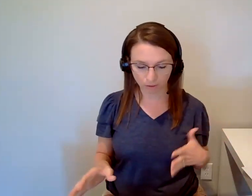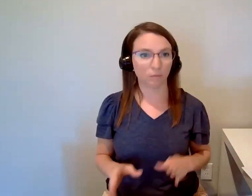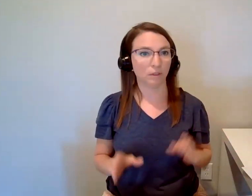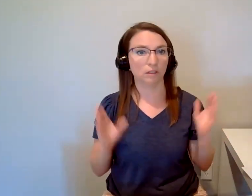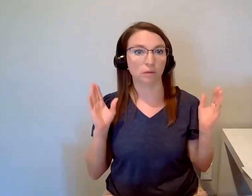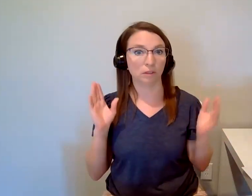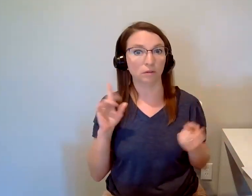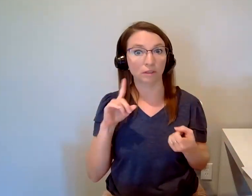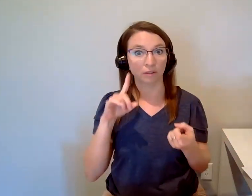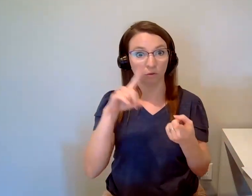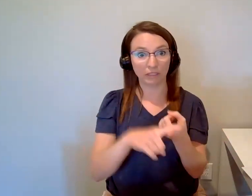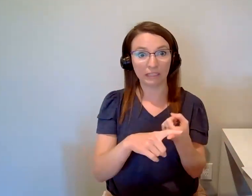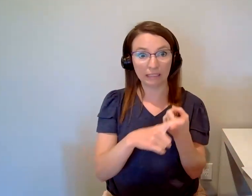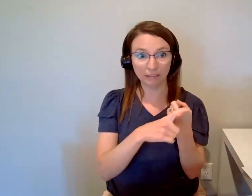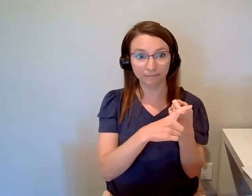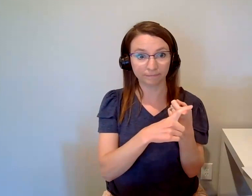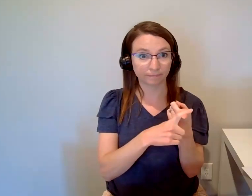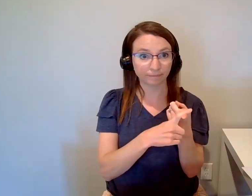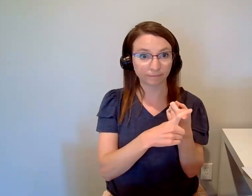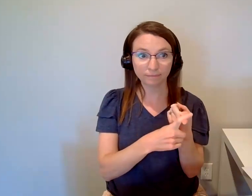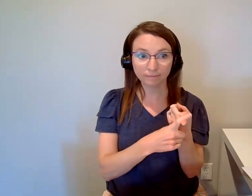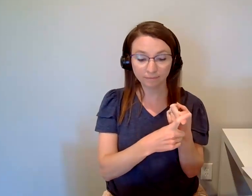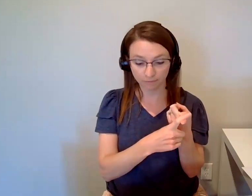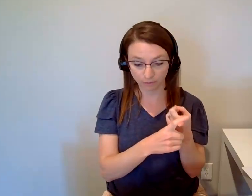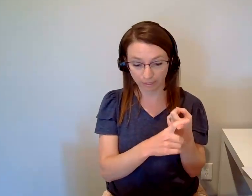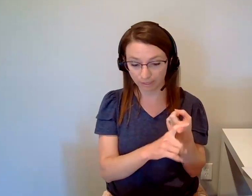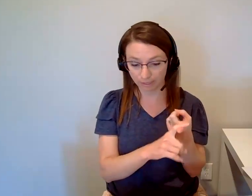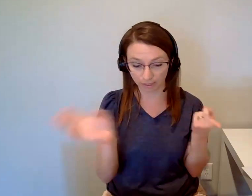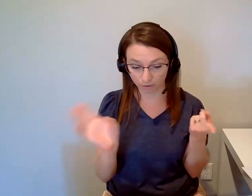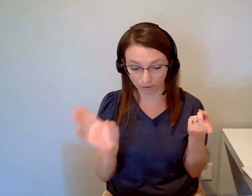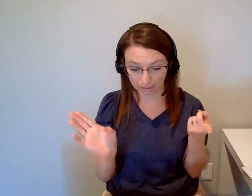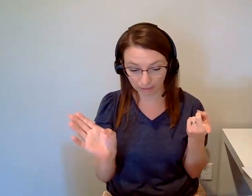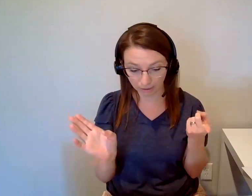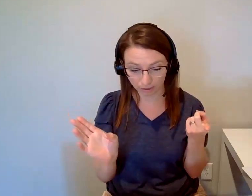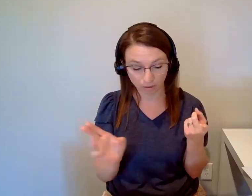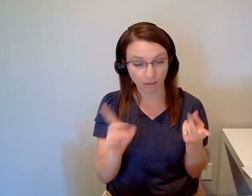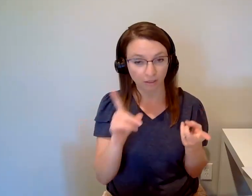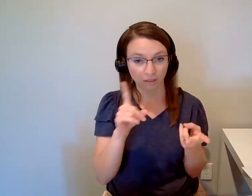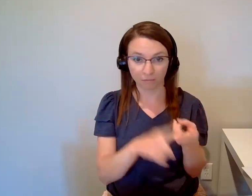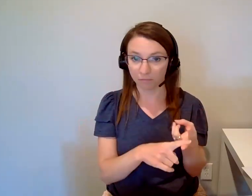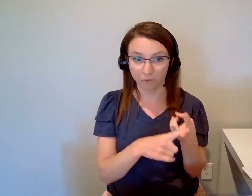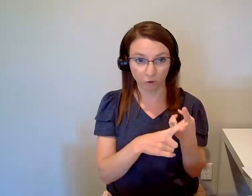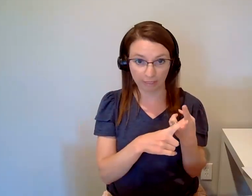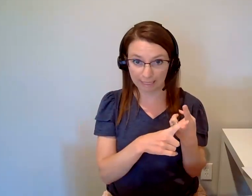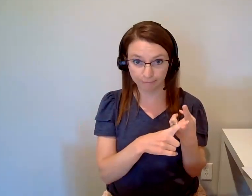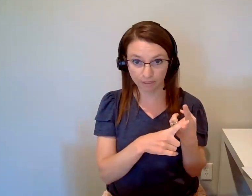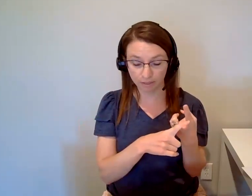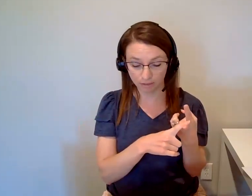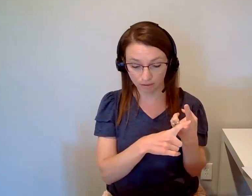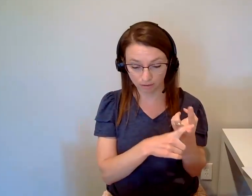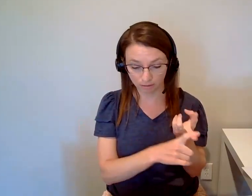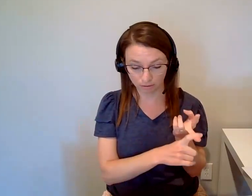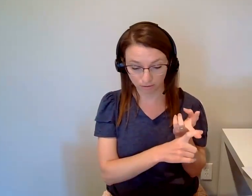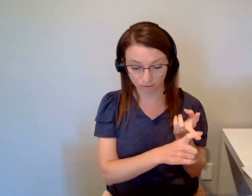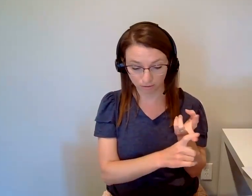is I want you to include a greeting. Okay, any kind of greeting, your names,